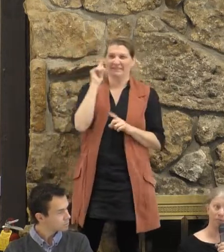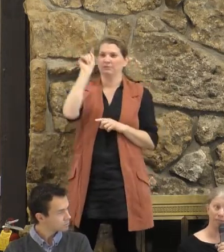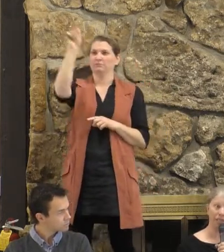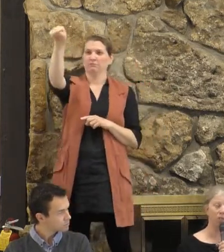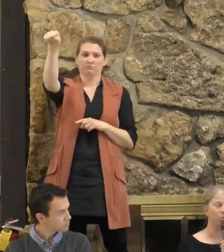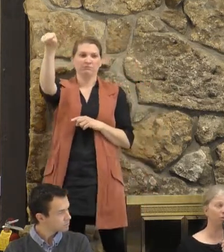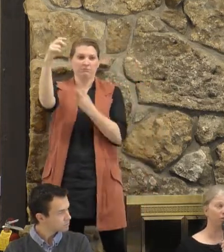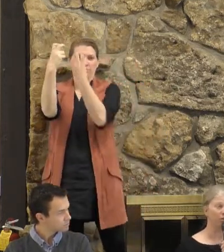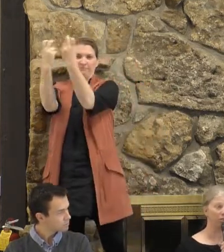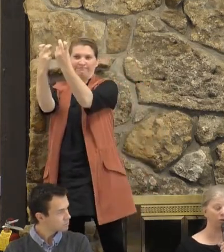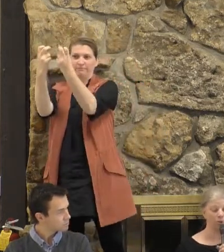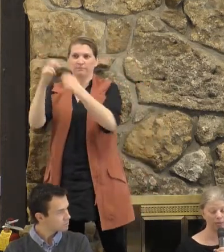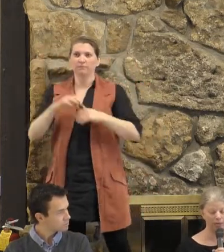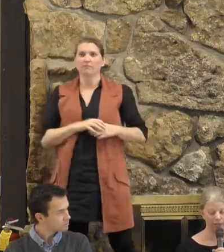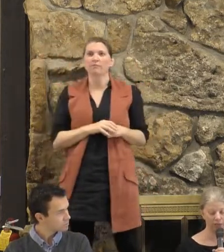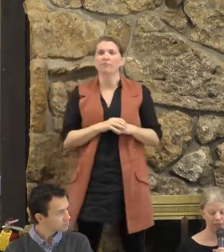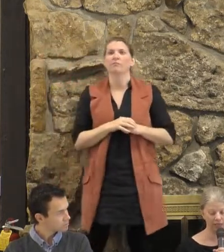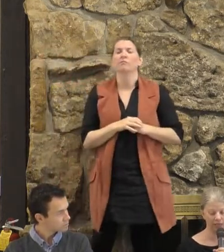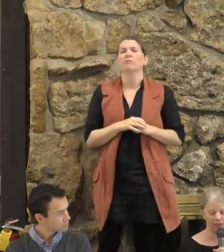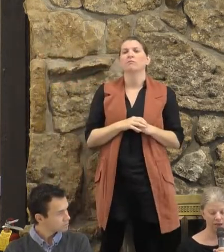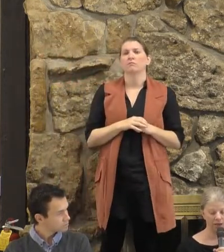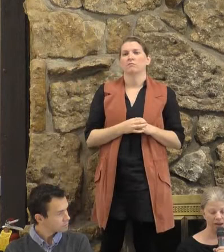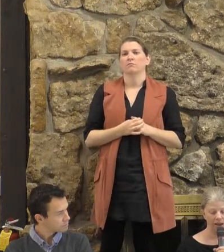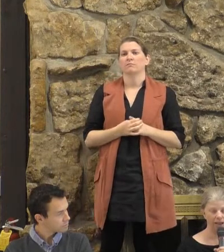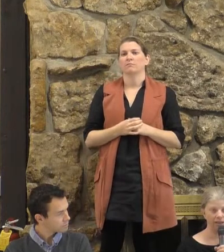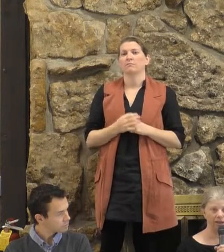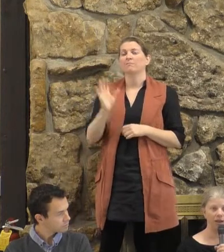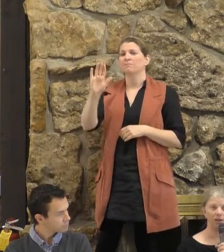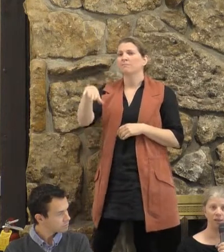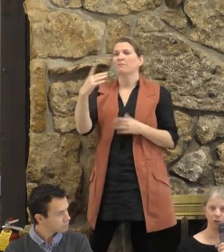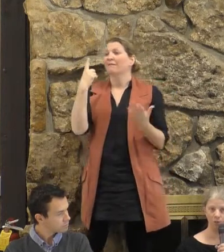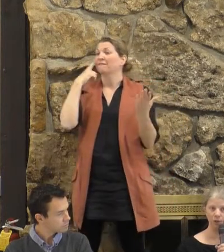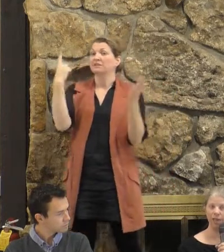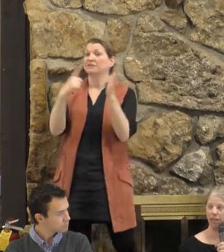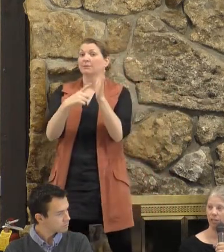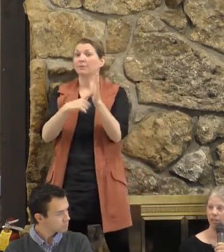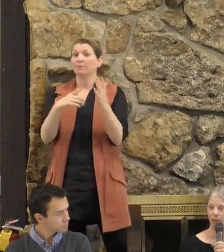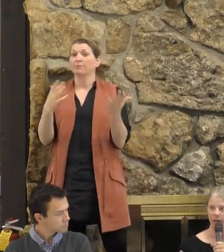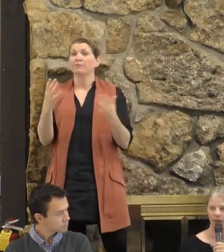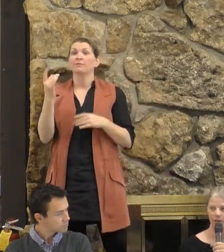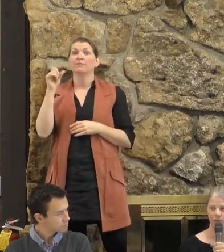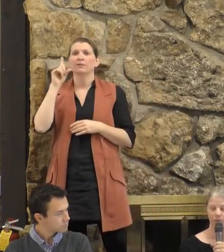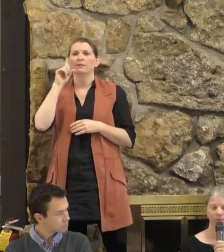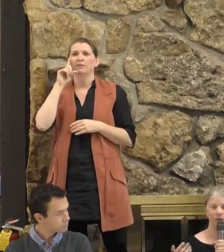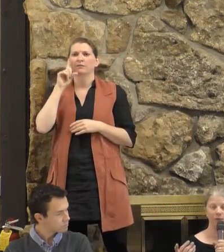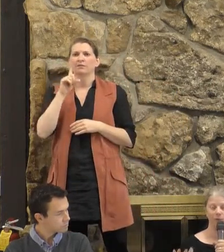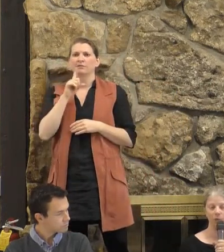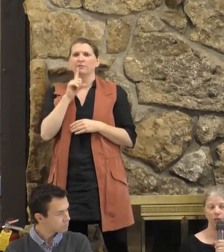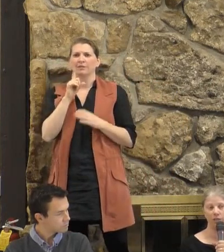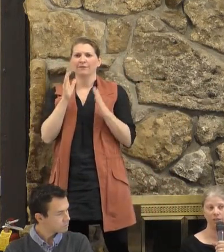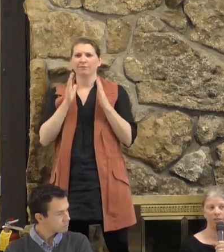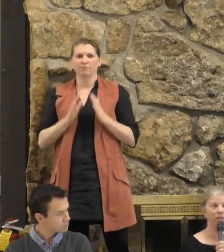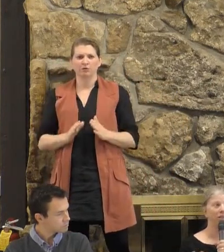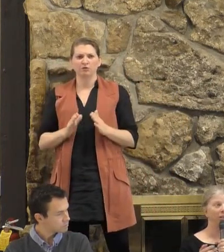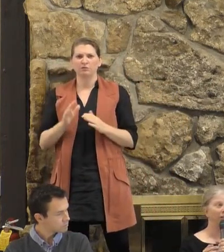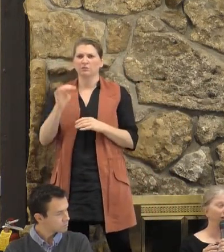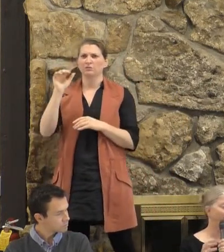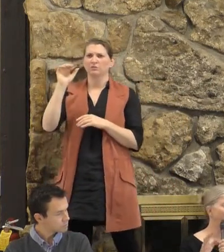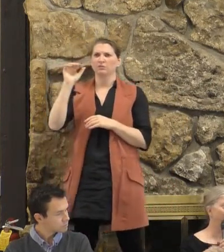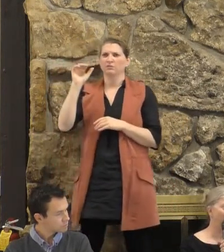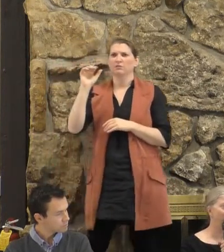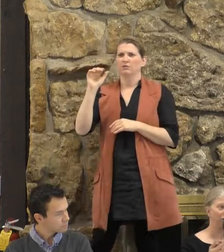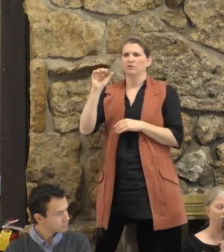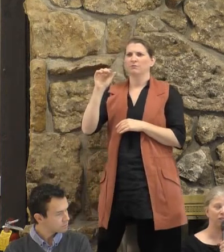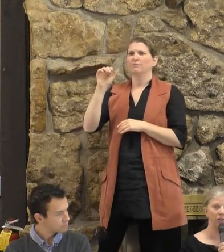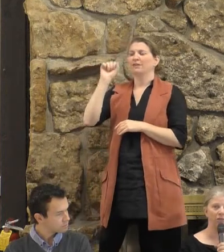what the best thing to do is to call an interpreting agency. And the interpreting agency will ask you questions,